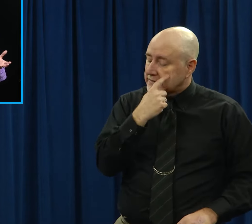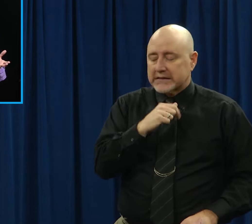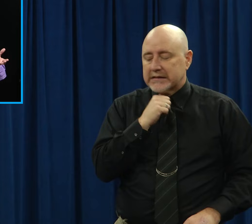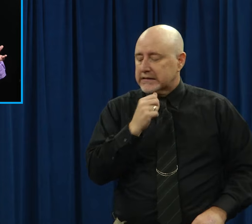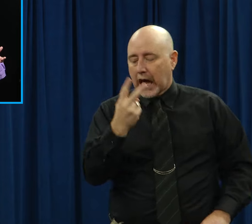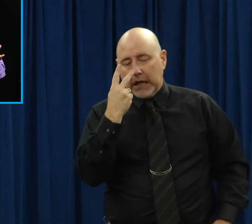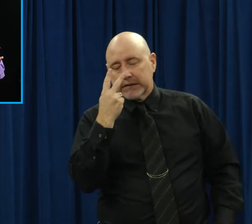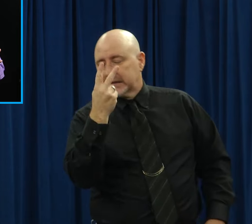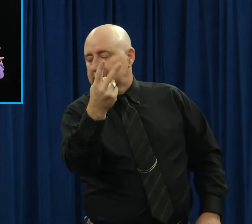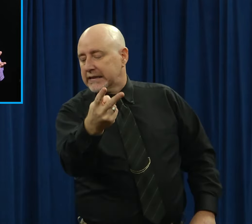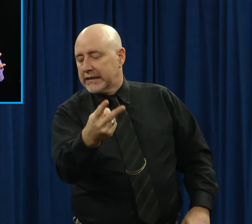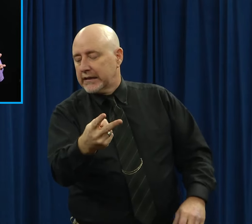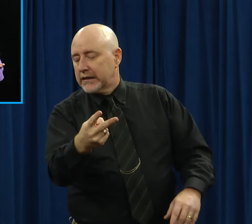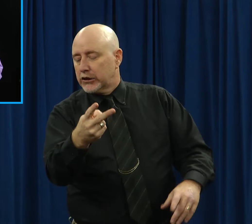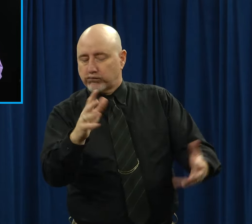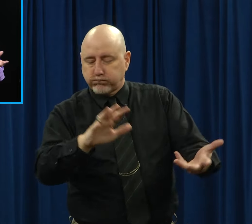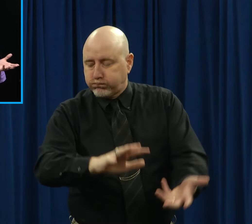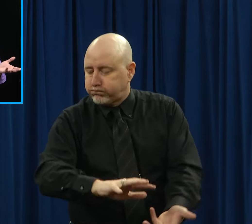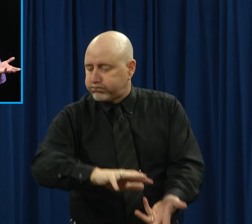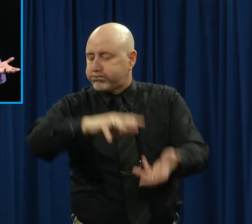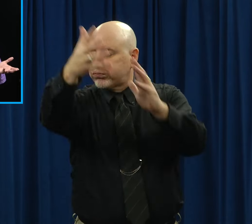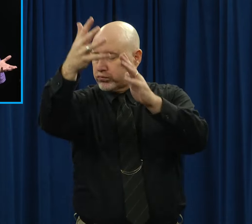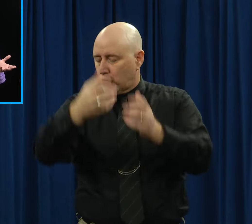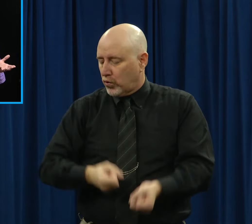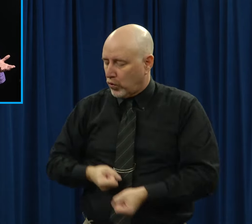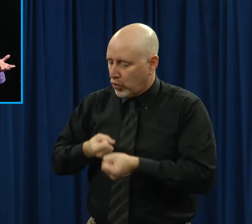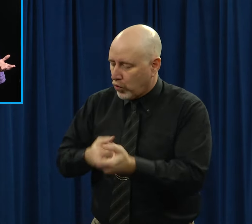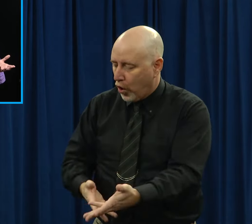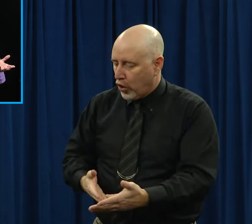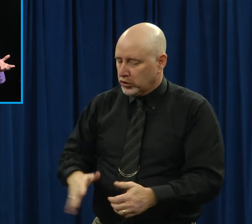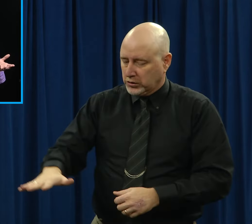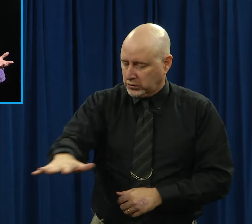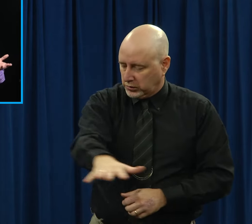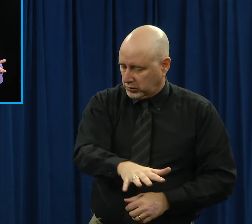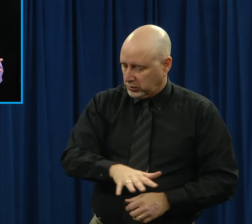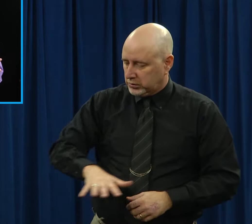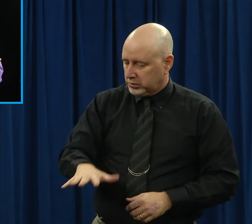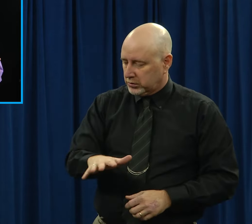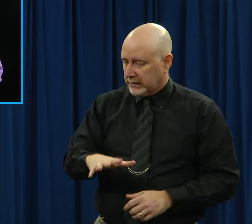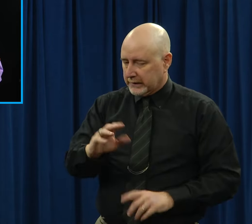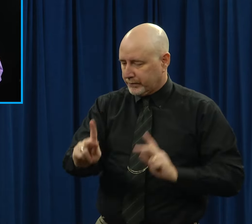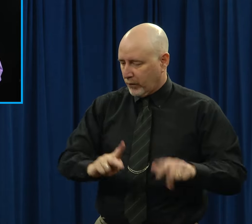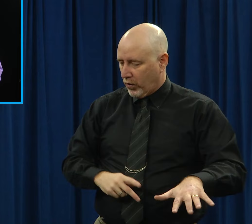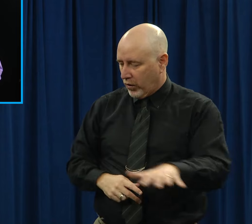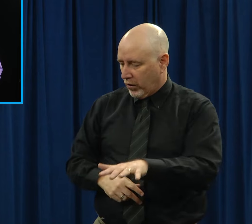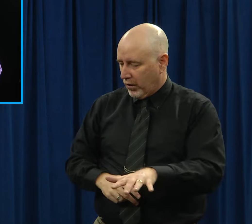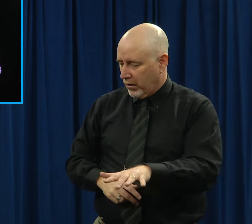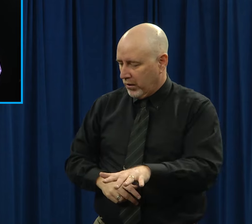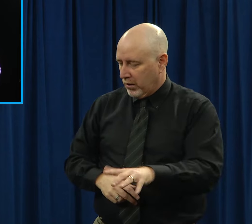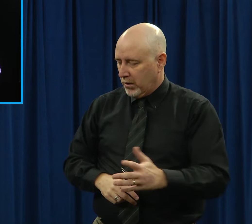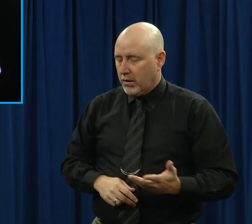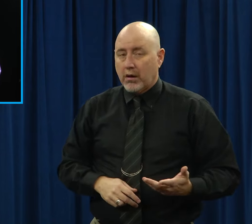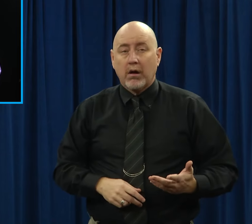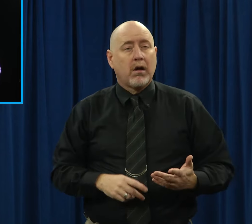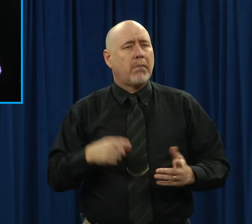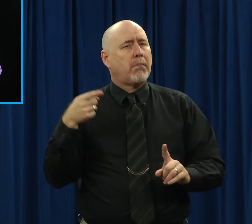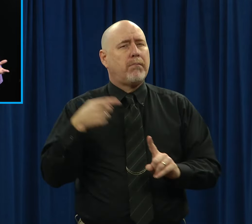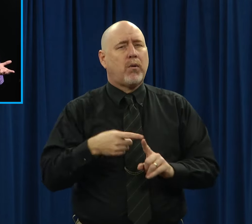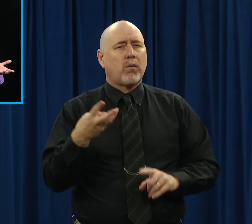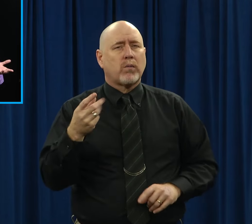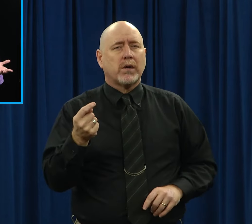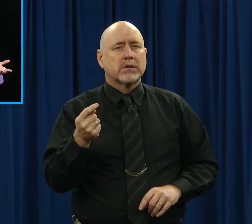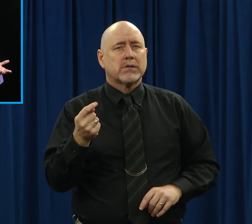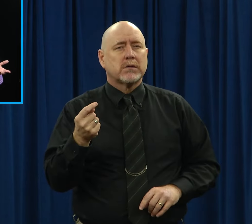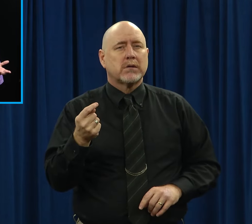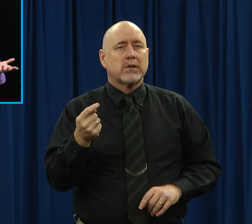your eyes shall not see all the calamity that I will bring on this place and its inhabitants."